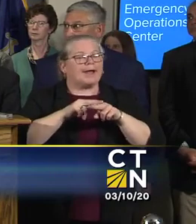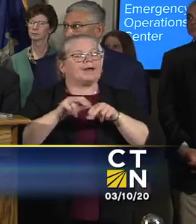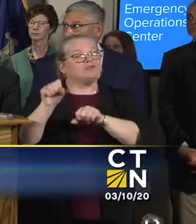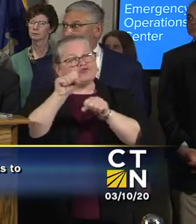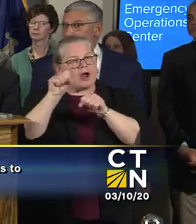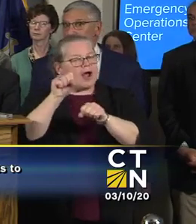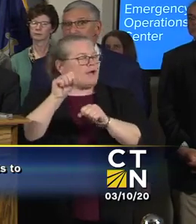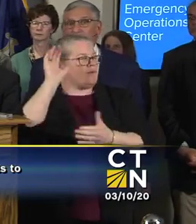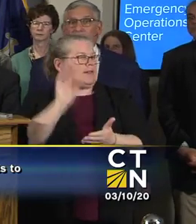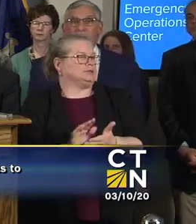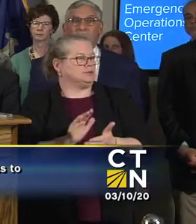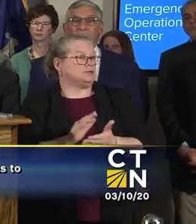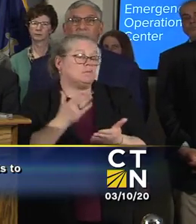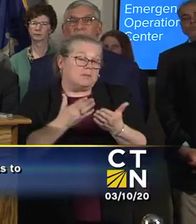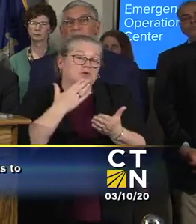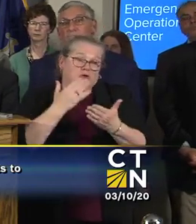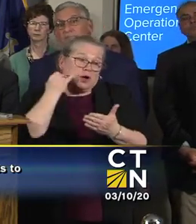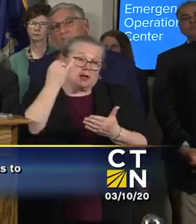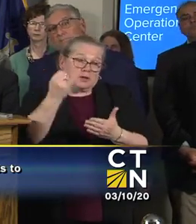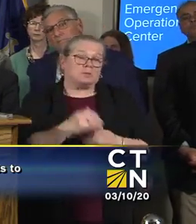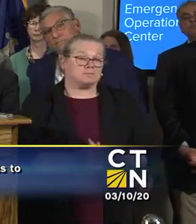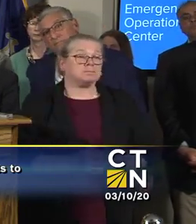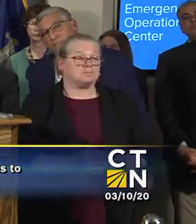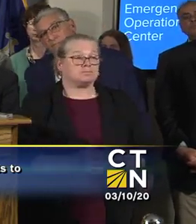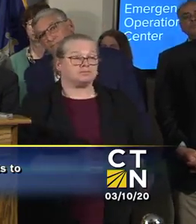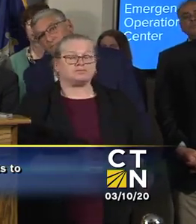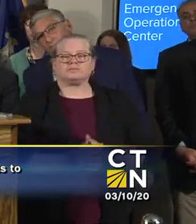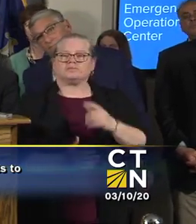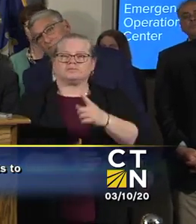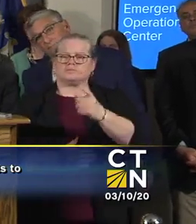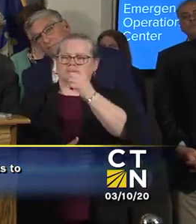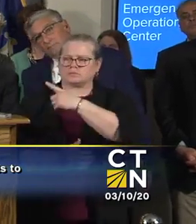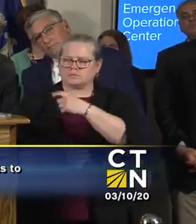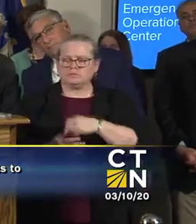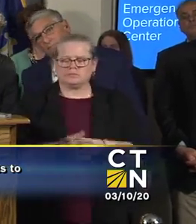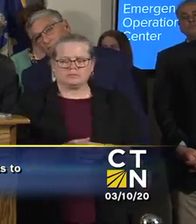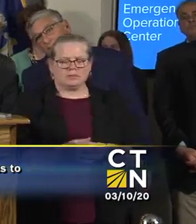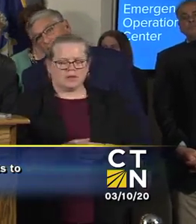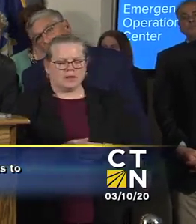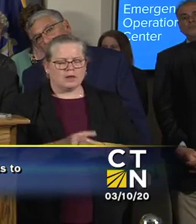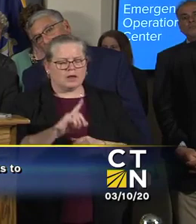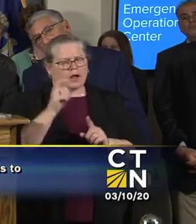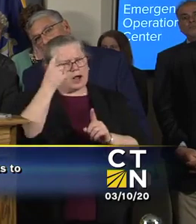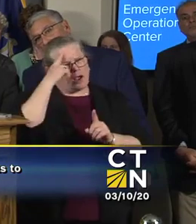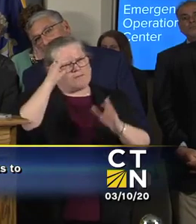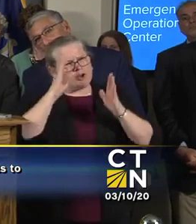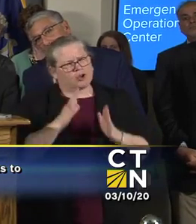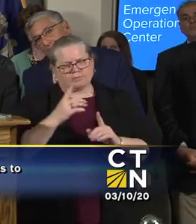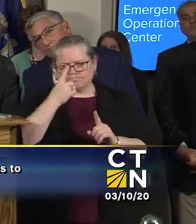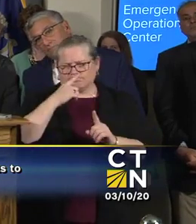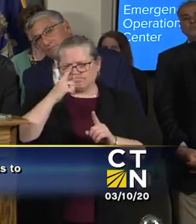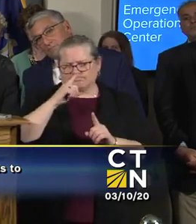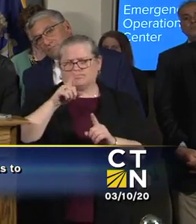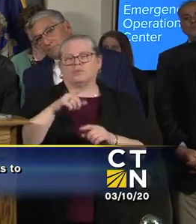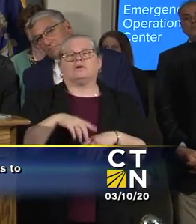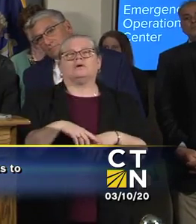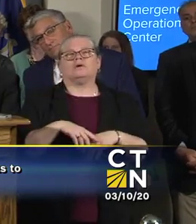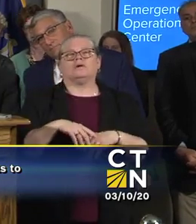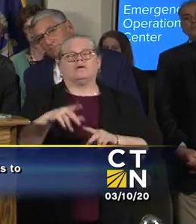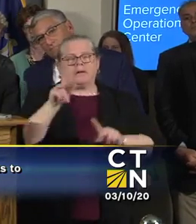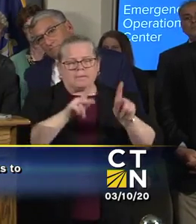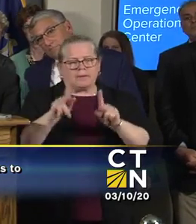for now. Governor, can you address yourself to people who are going to look at this and say, there are 2 confirmed cases